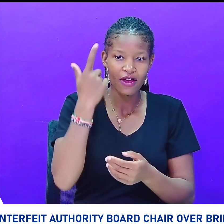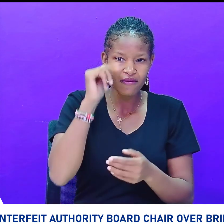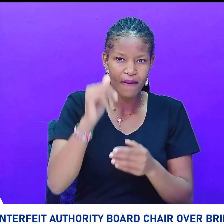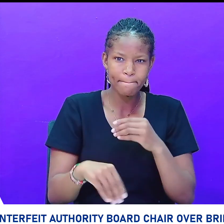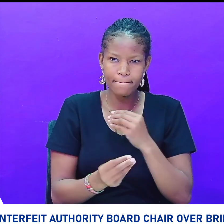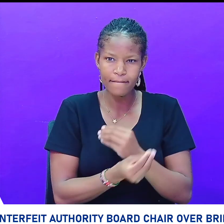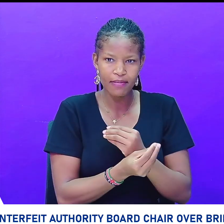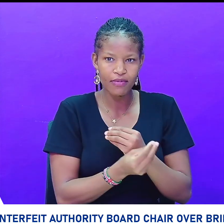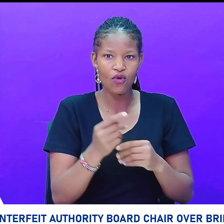continue.